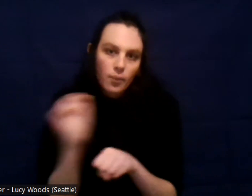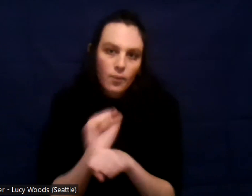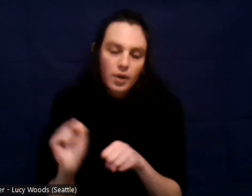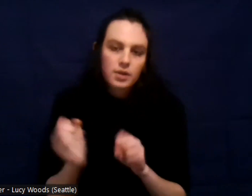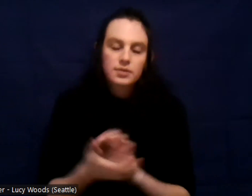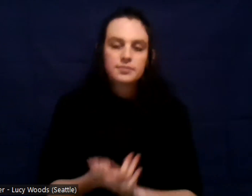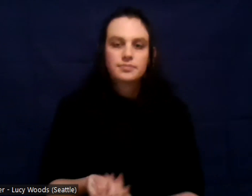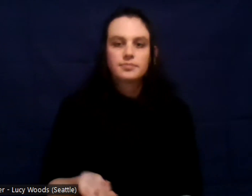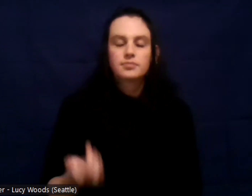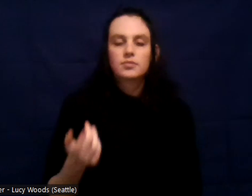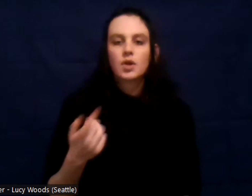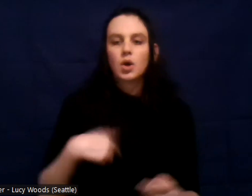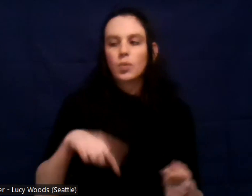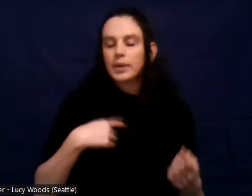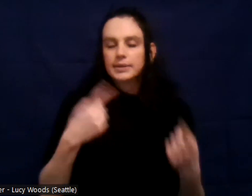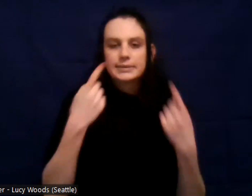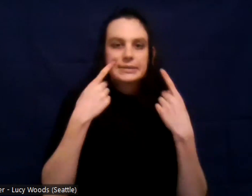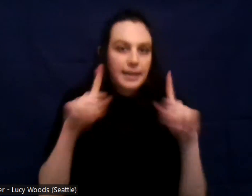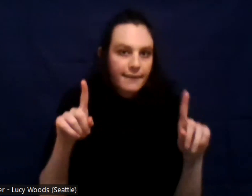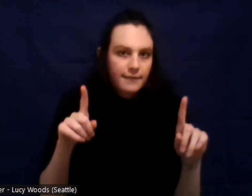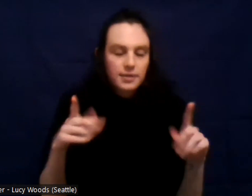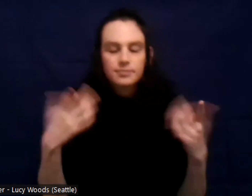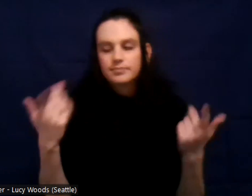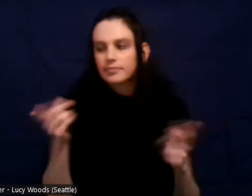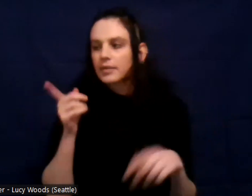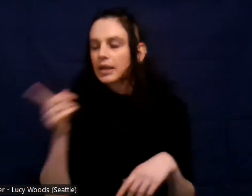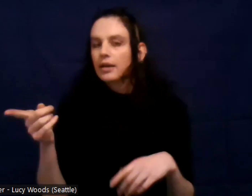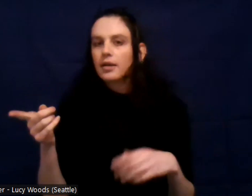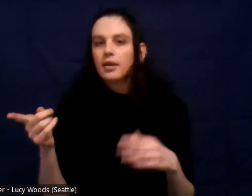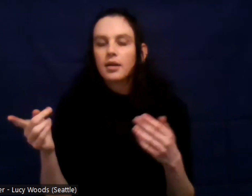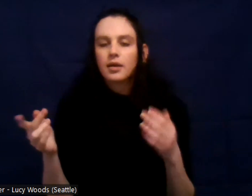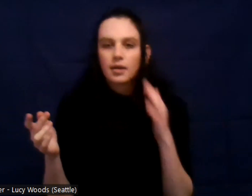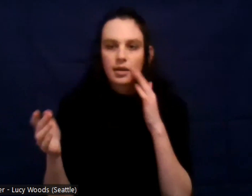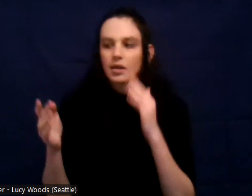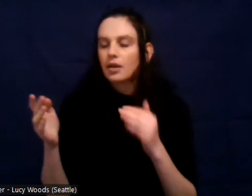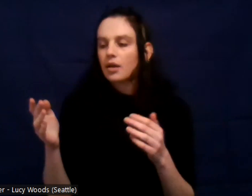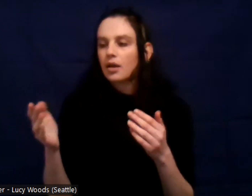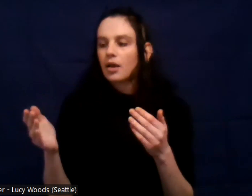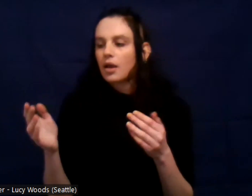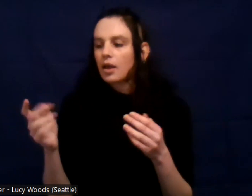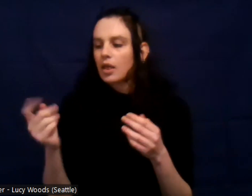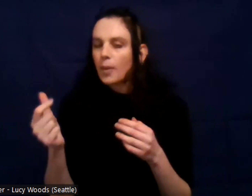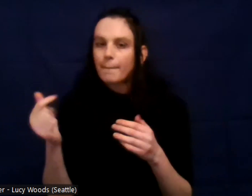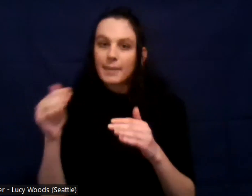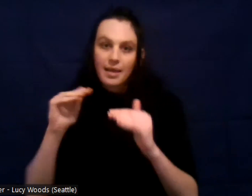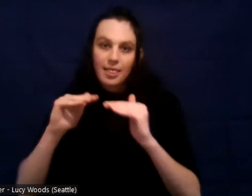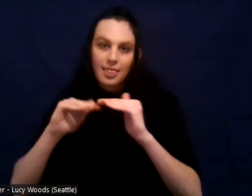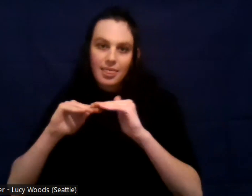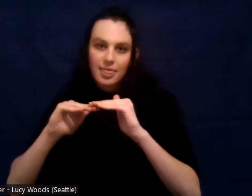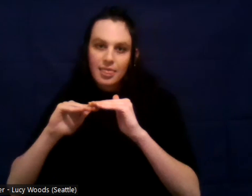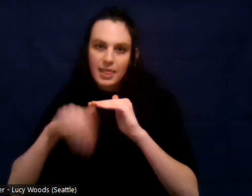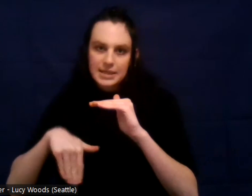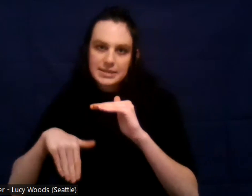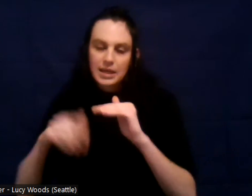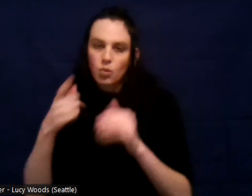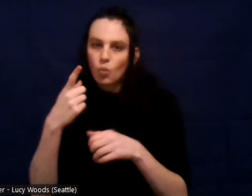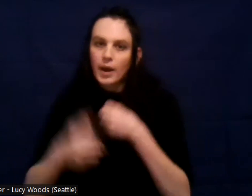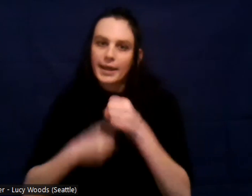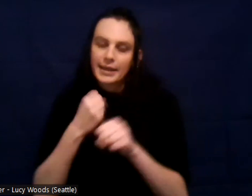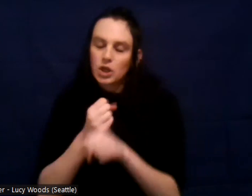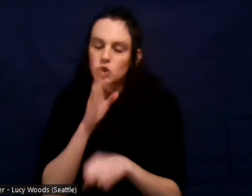a successful, he's got about a year shy of me, and it'll always be that way. He never gets to catch up. And I just love that little part.